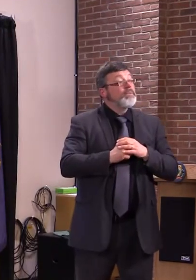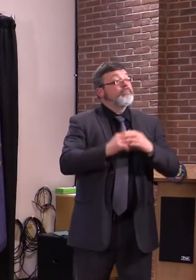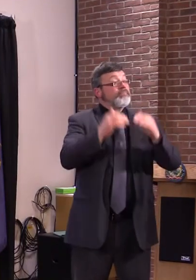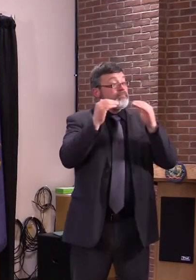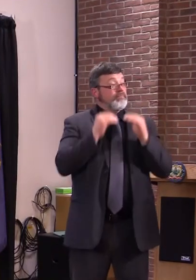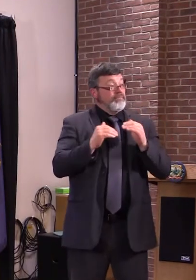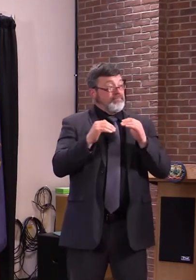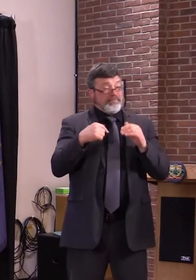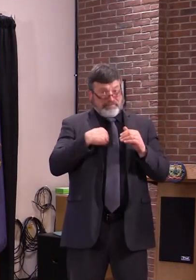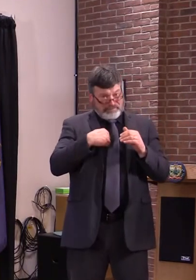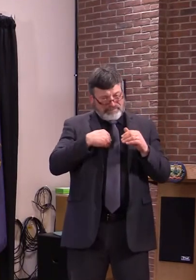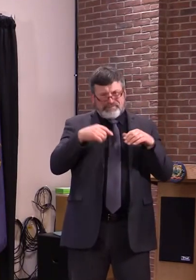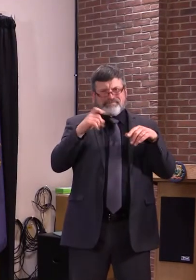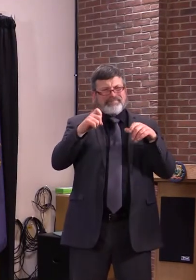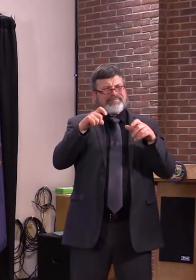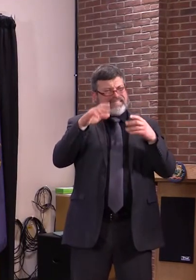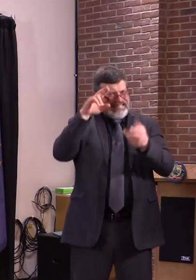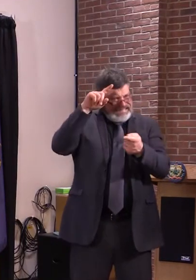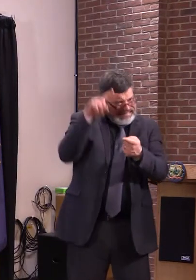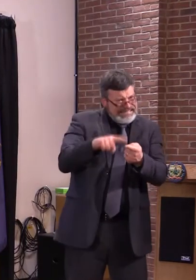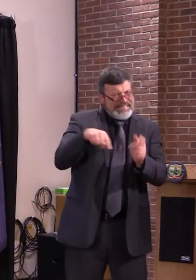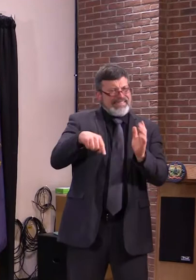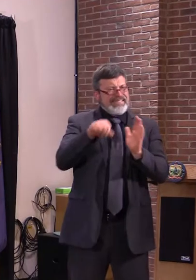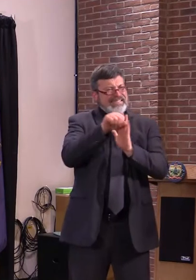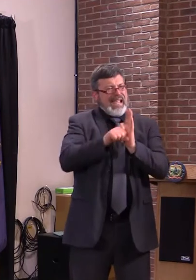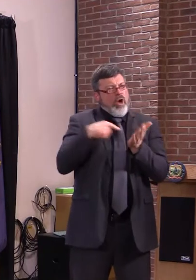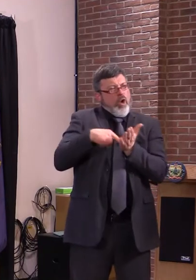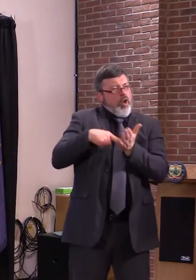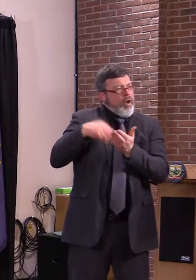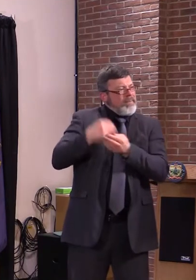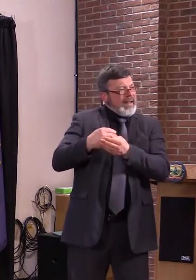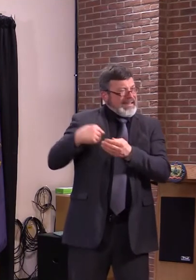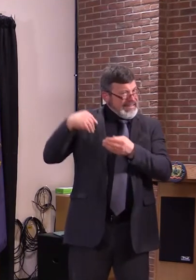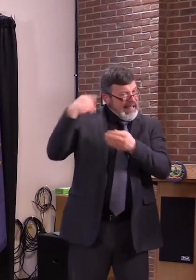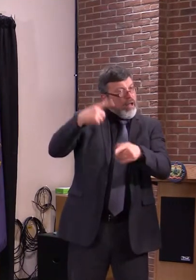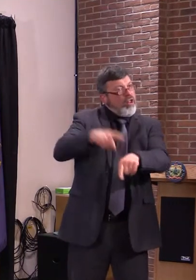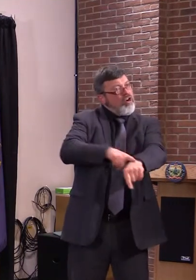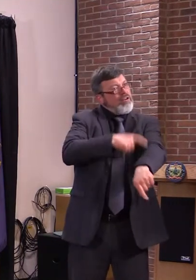close long-standing deficits, and generate future savings for Vermonters.